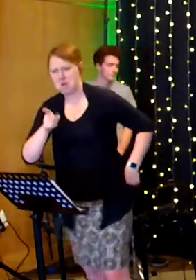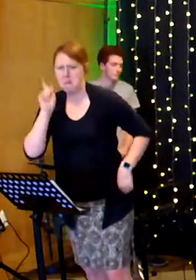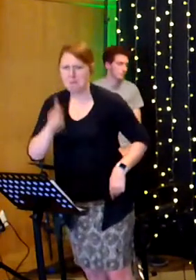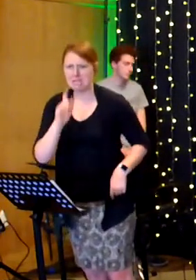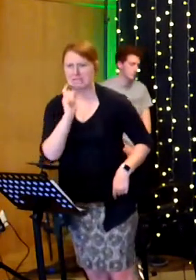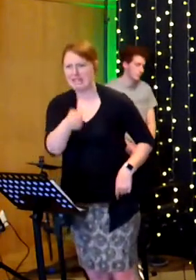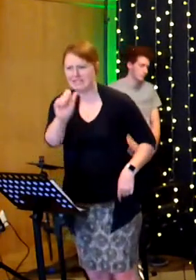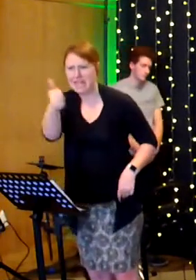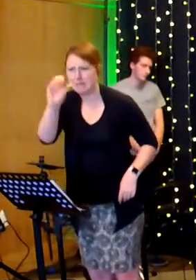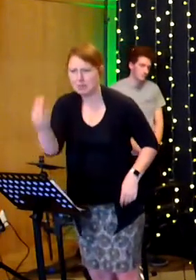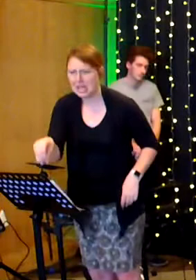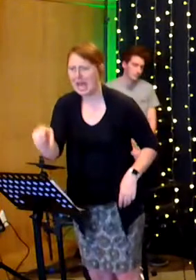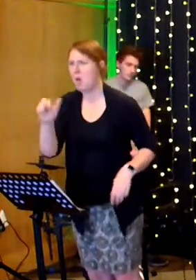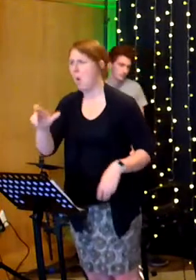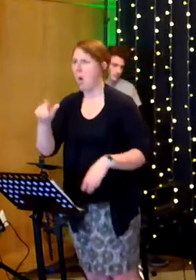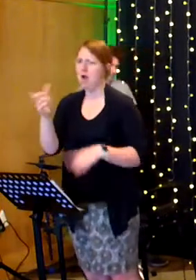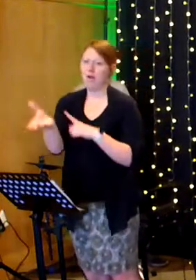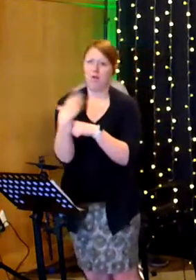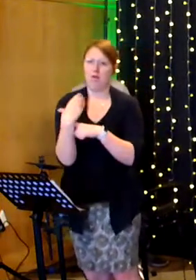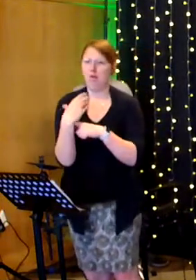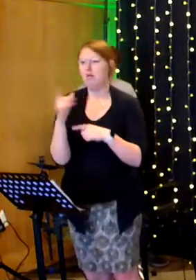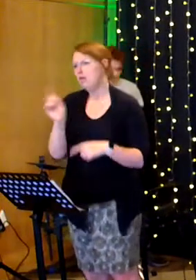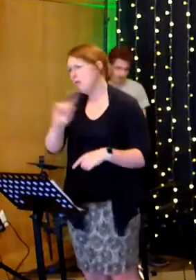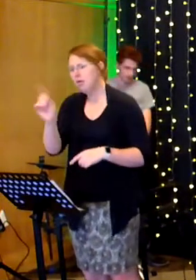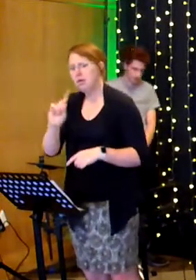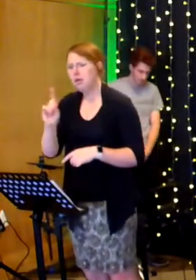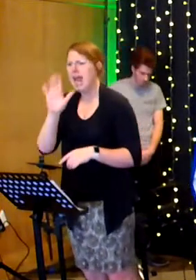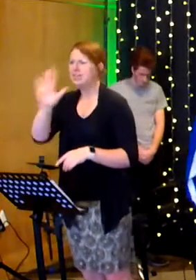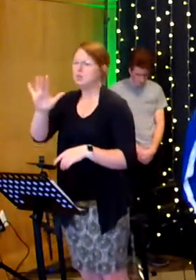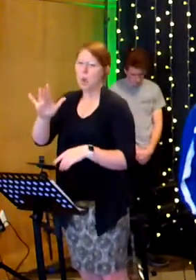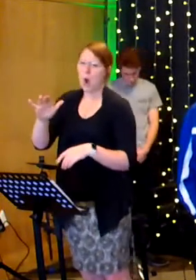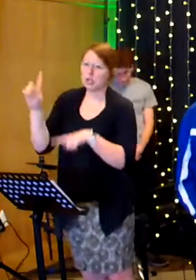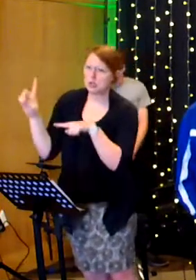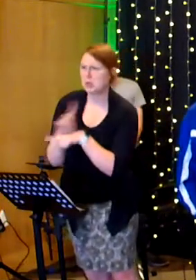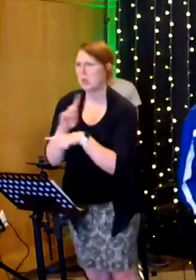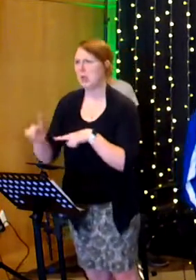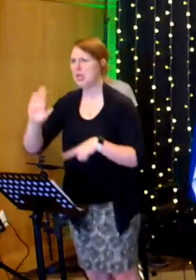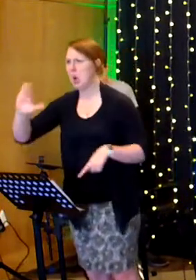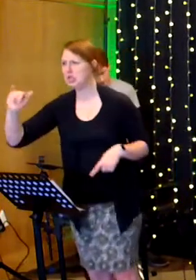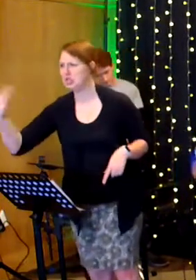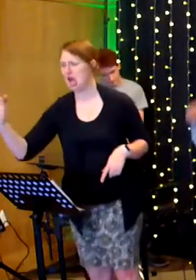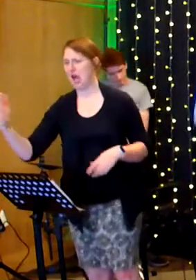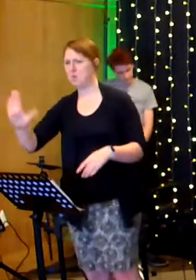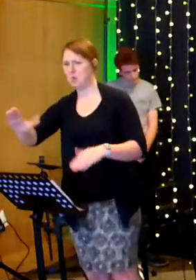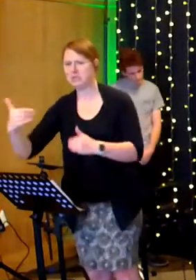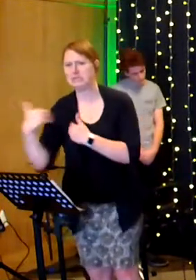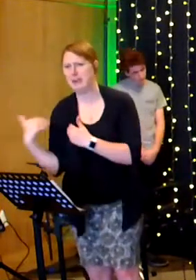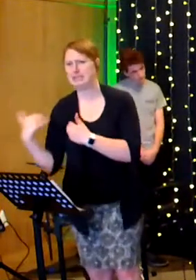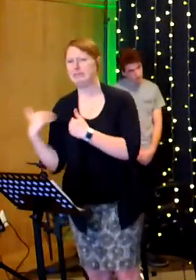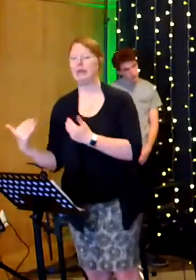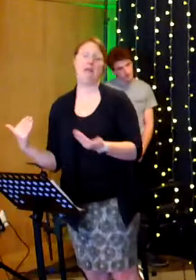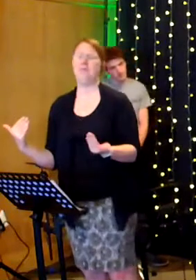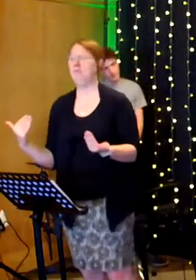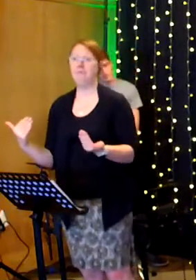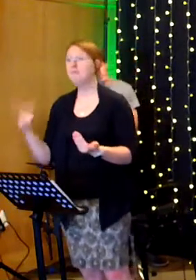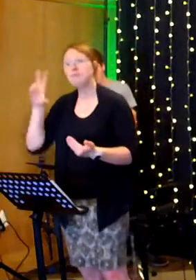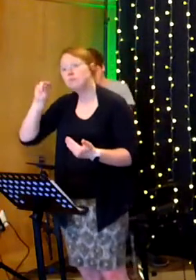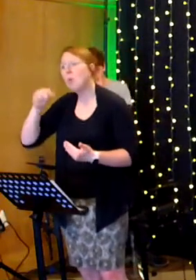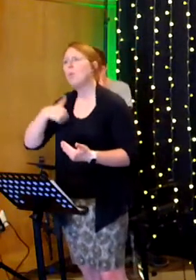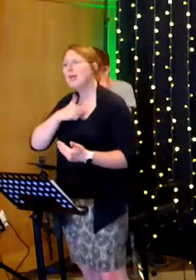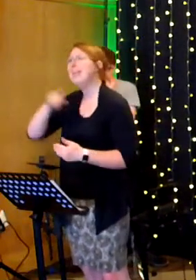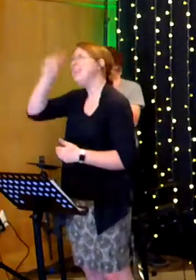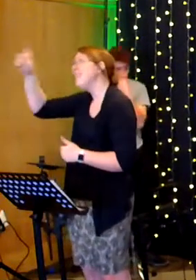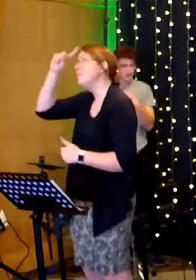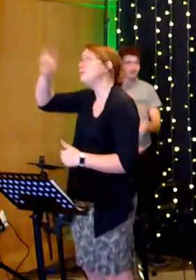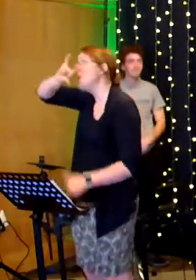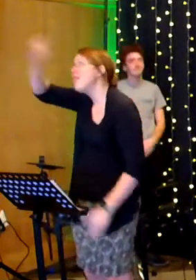to give, you know, to this, that, or the other thing. It's your Christian duty. Yeah, in a sense, it's our Christian duty, but we give out of our love.